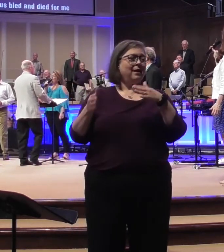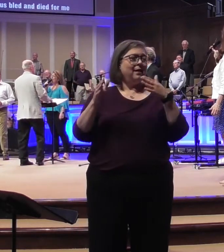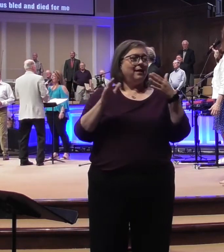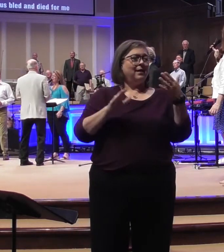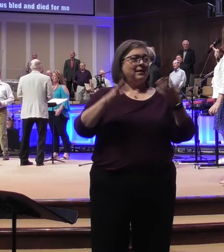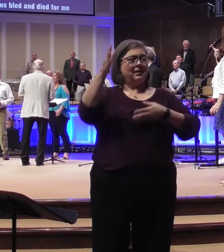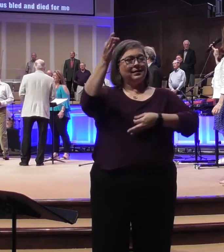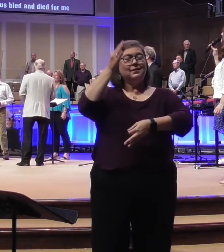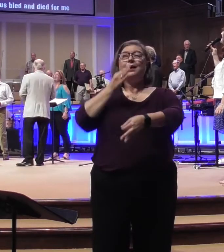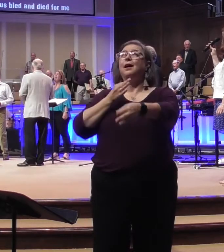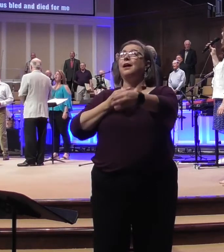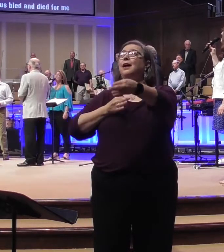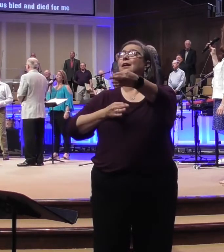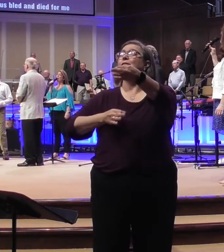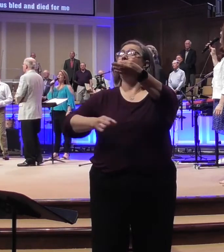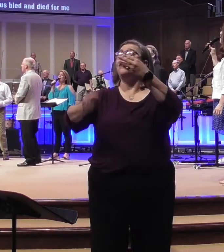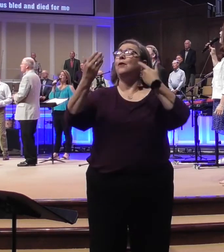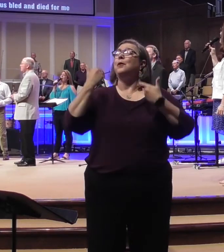bled.